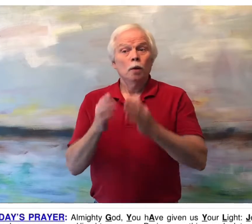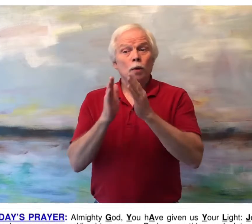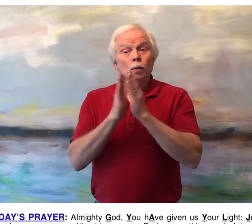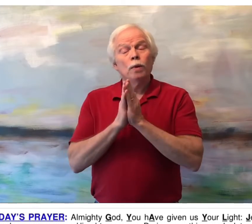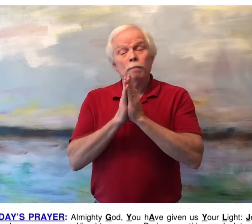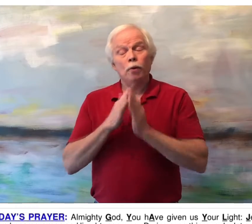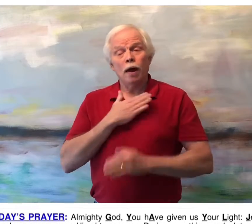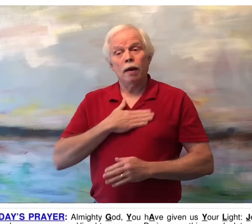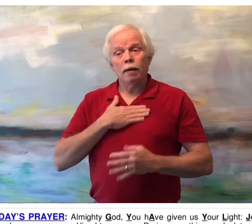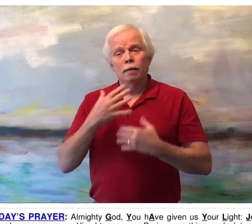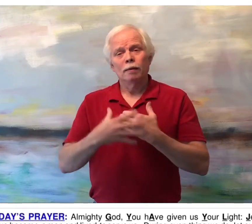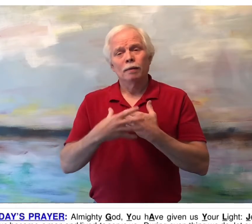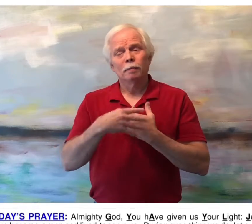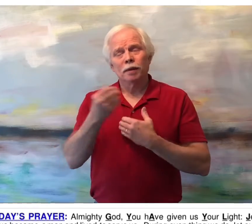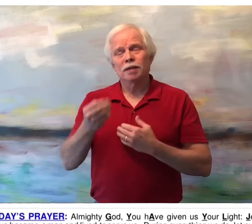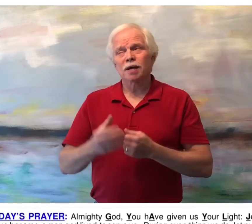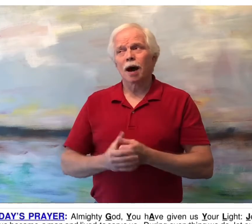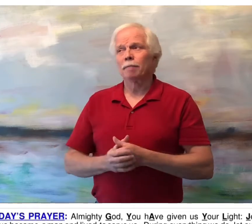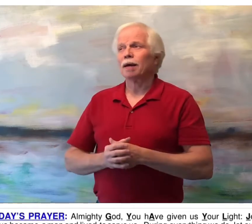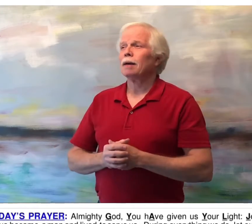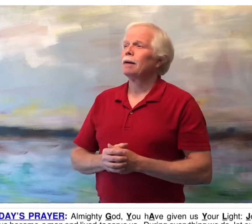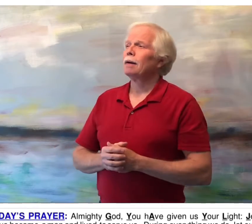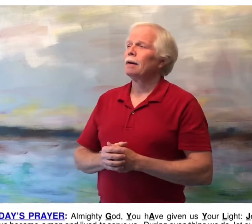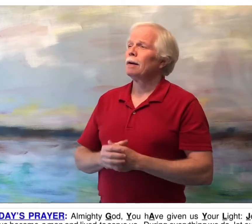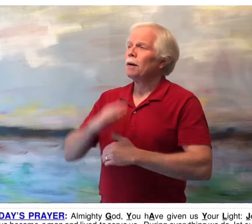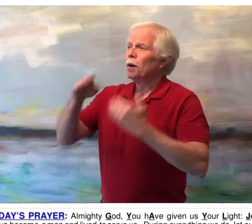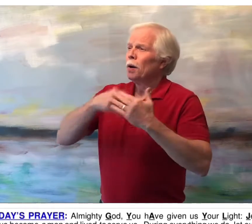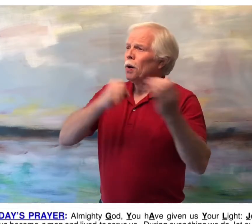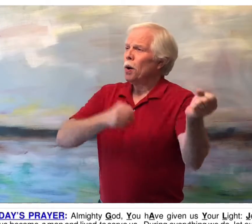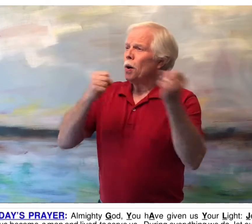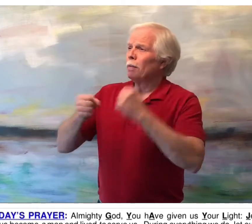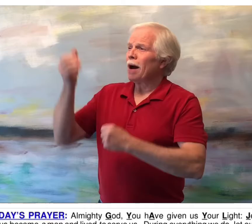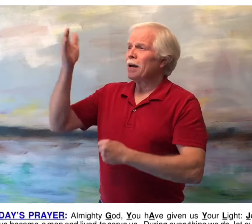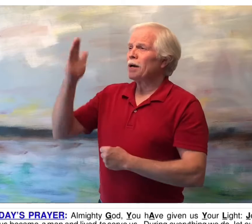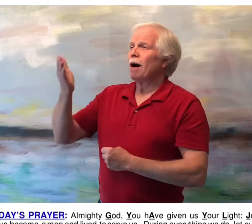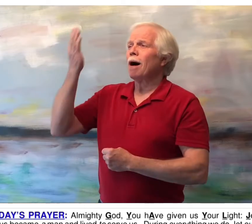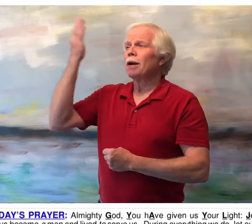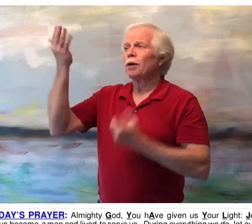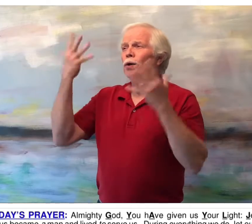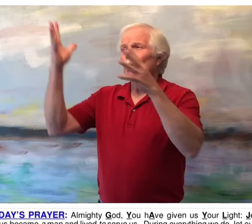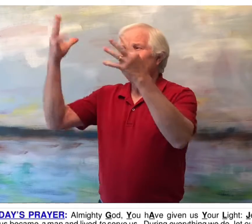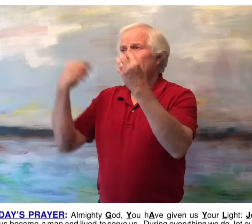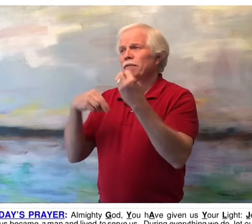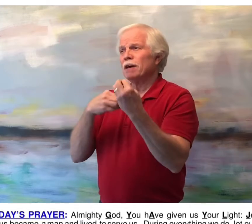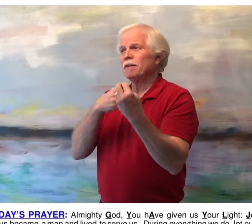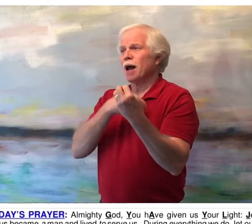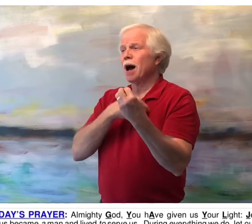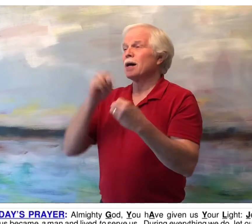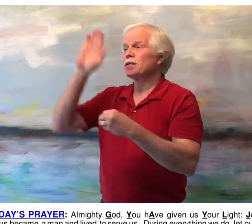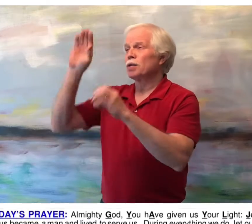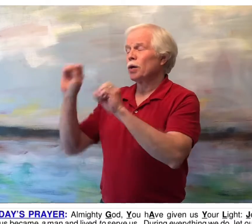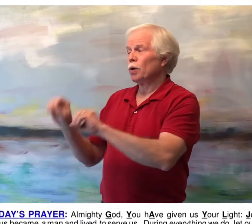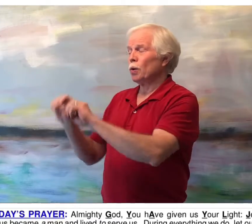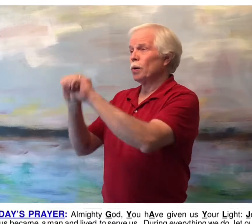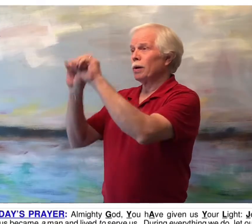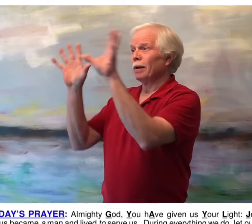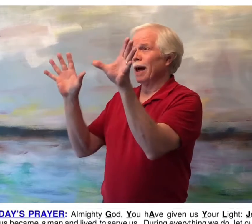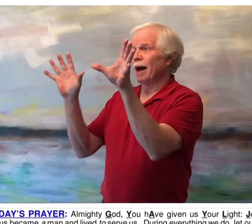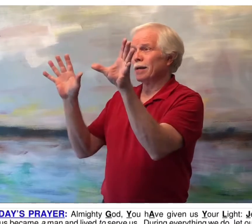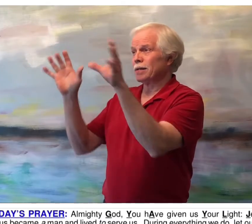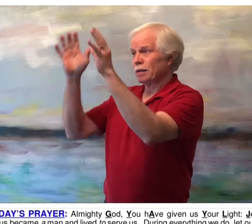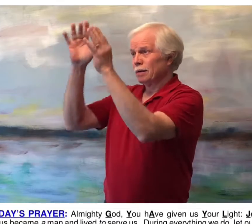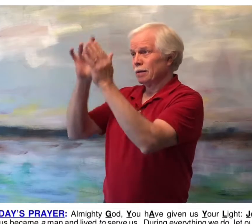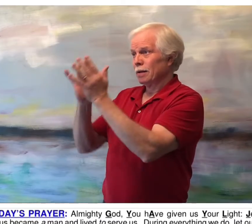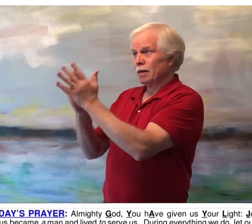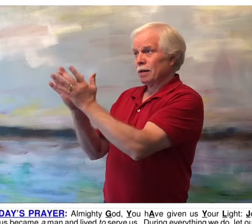We pray. Please copy. Almighty God, you have given us your